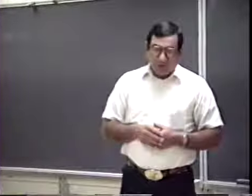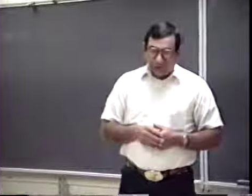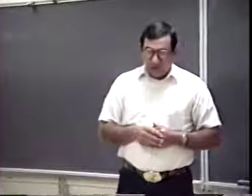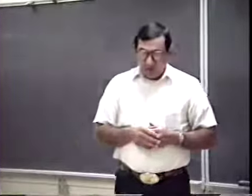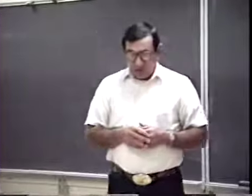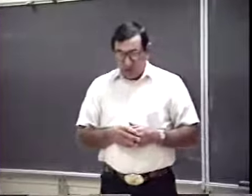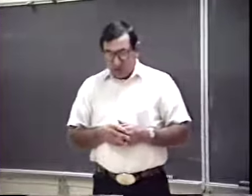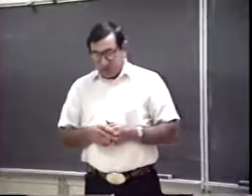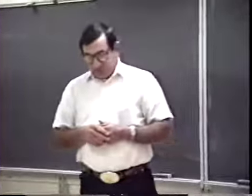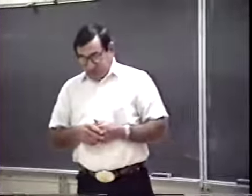what the story goes,